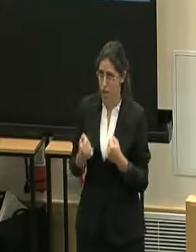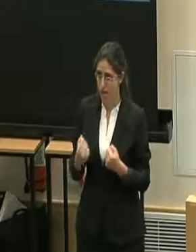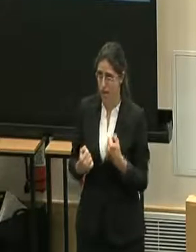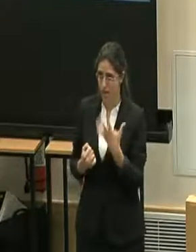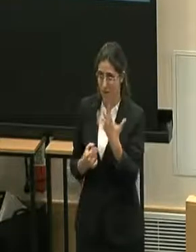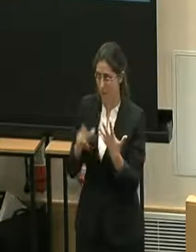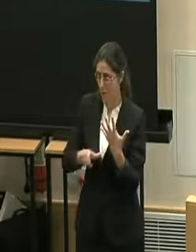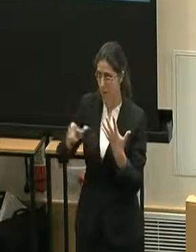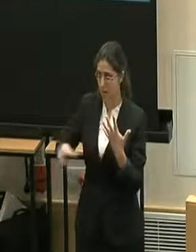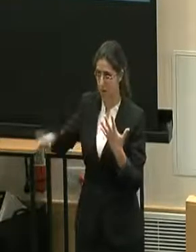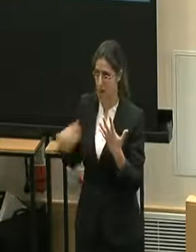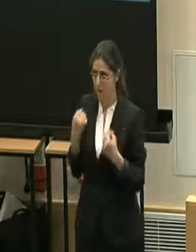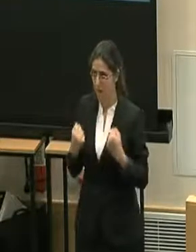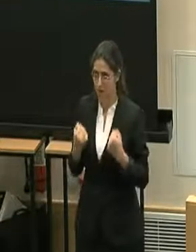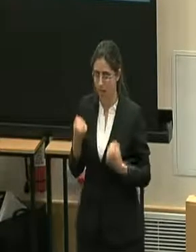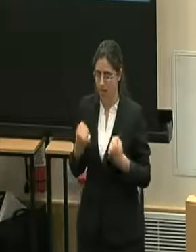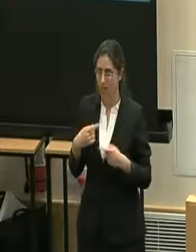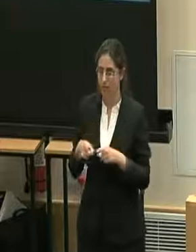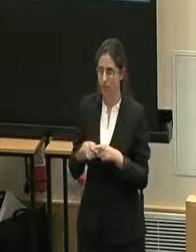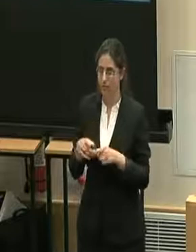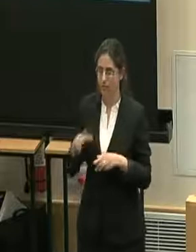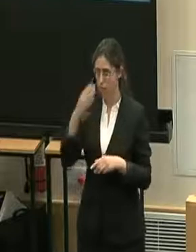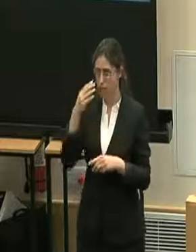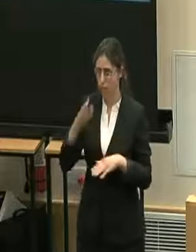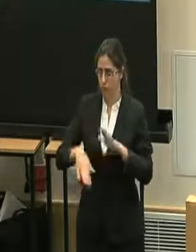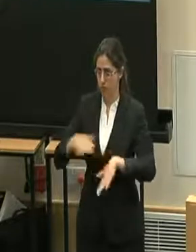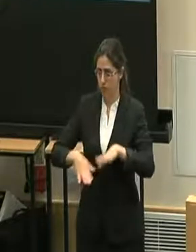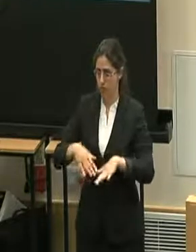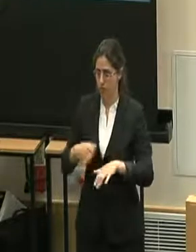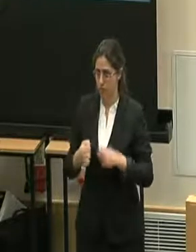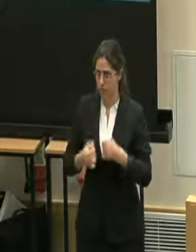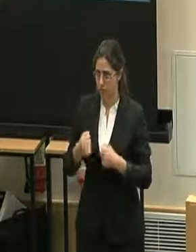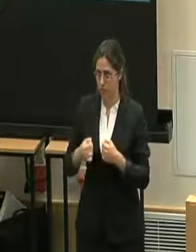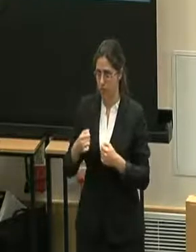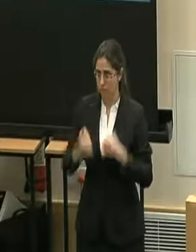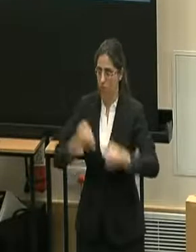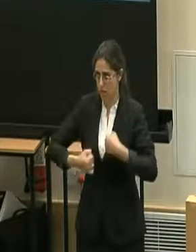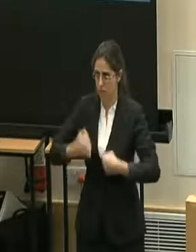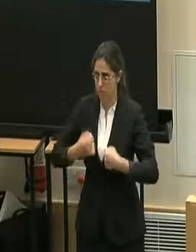5 contestants. This is a foot race I'm thinking of as an analogy here.